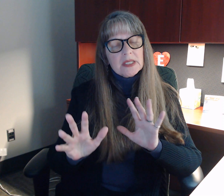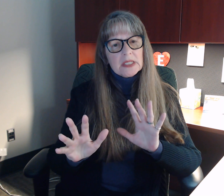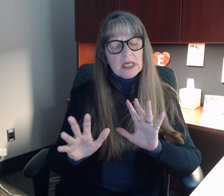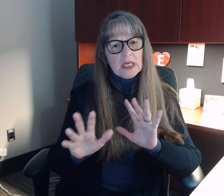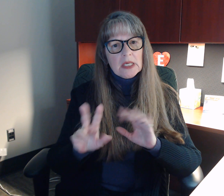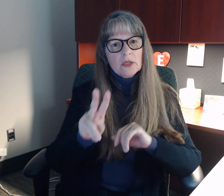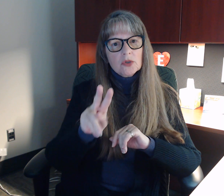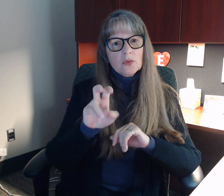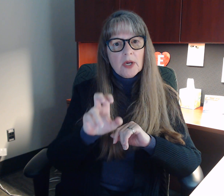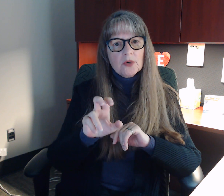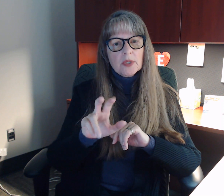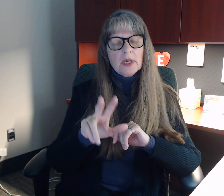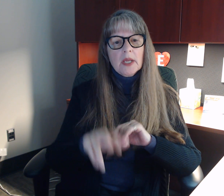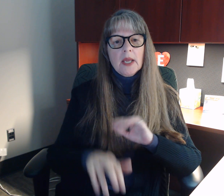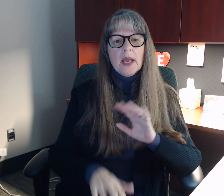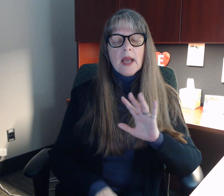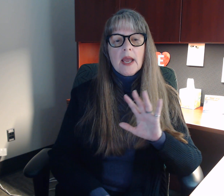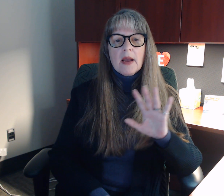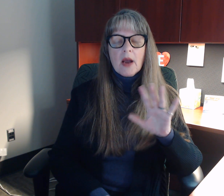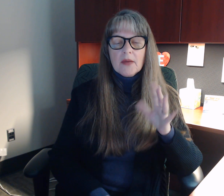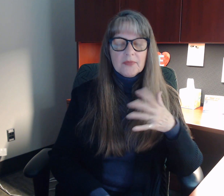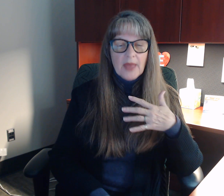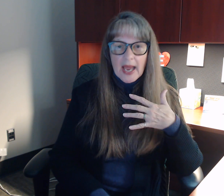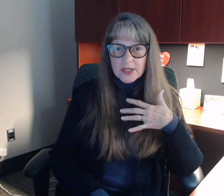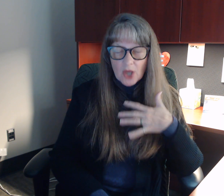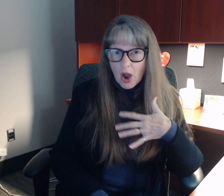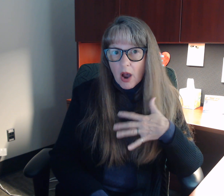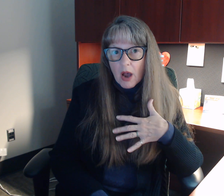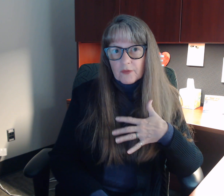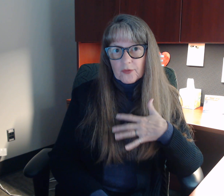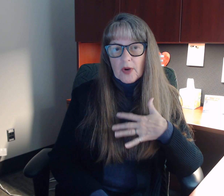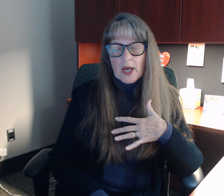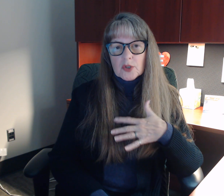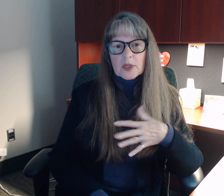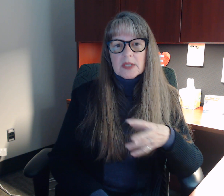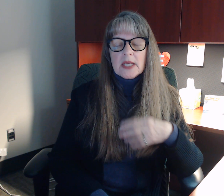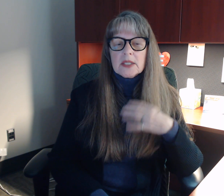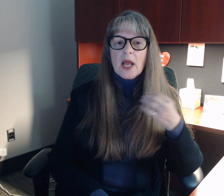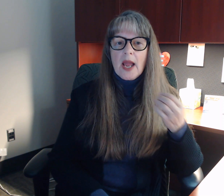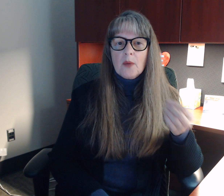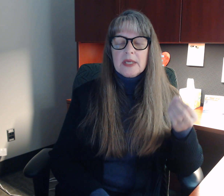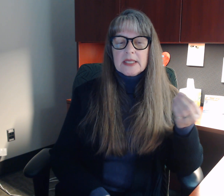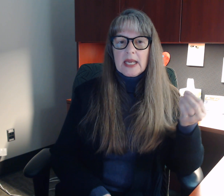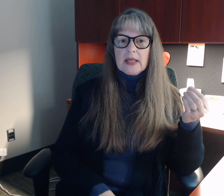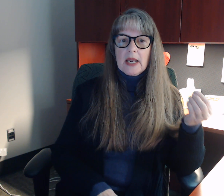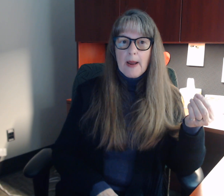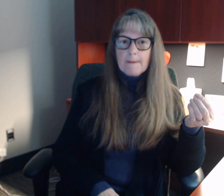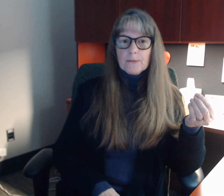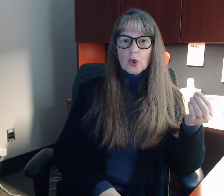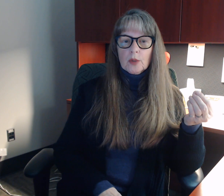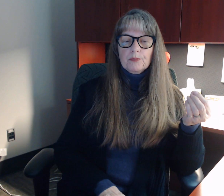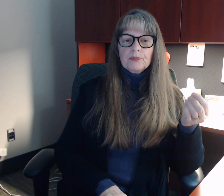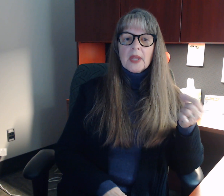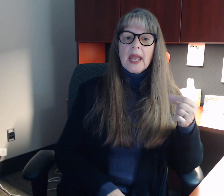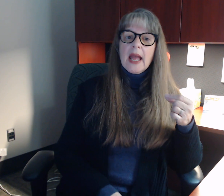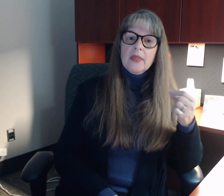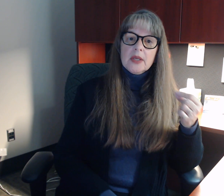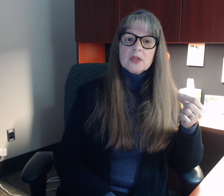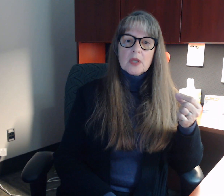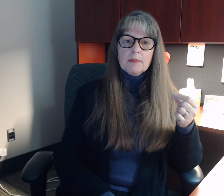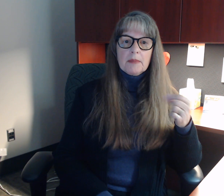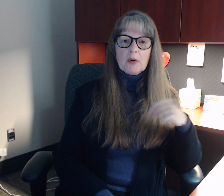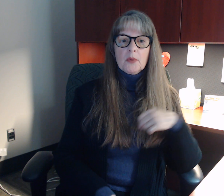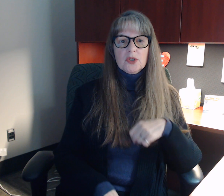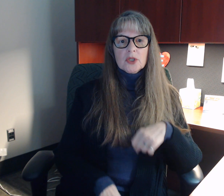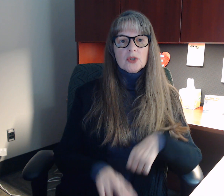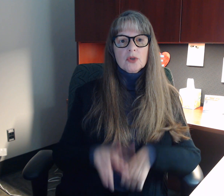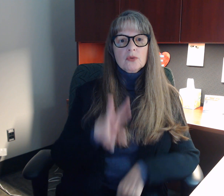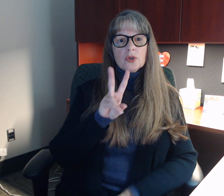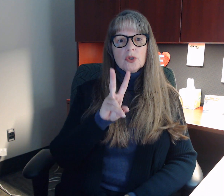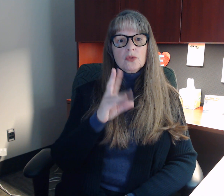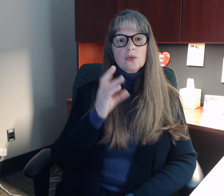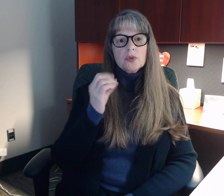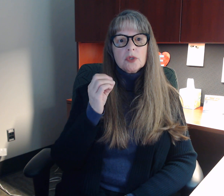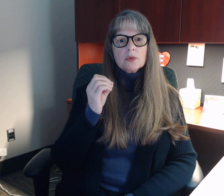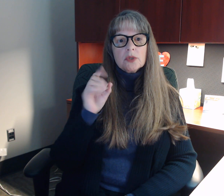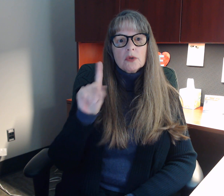see, 200. That's odd for us because that's not how we say the number. And then some people would just do